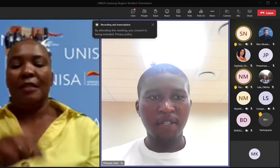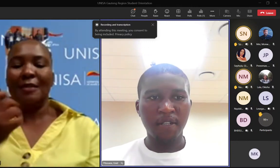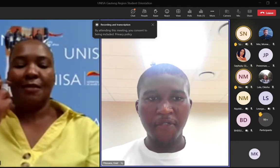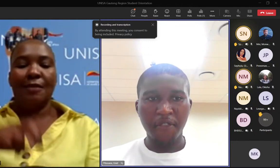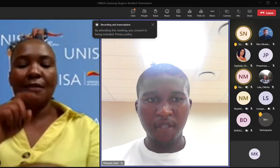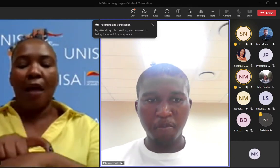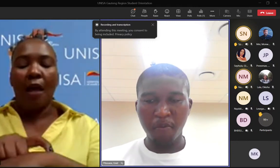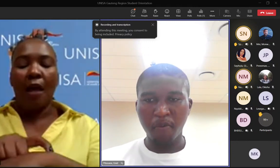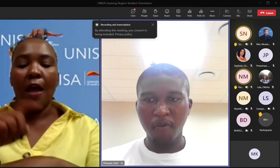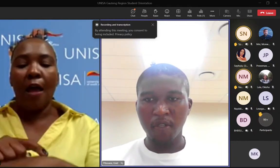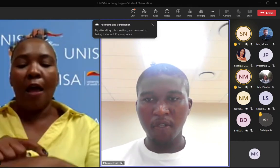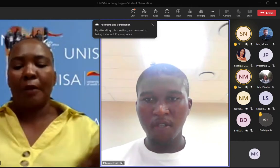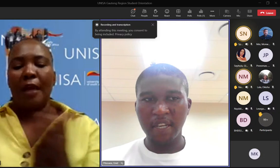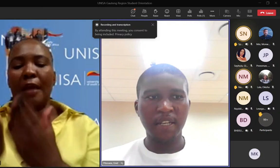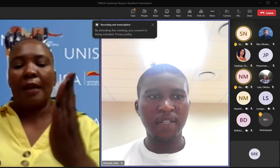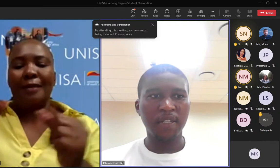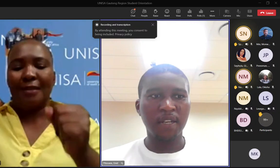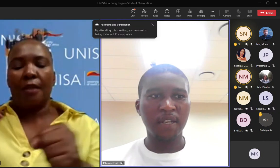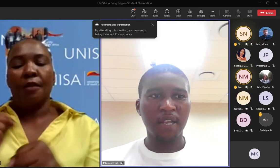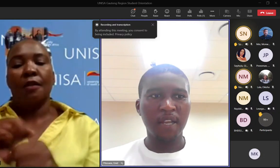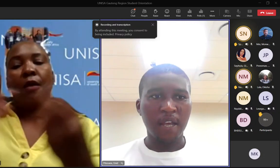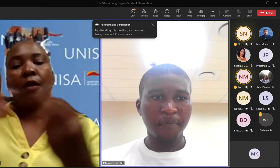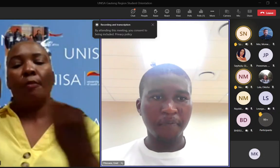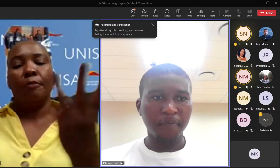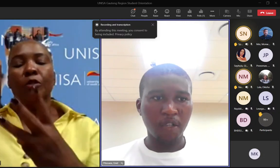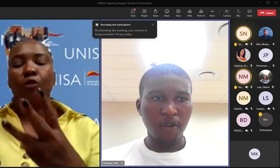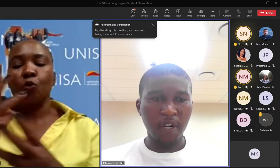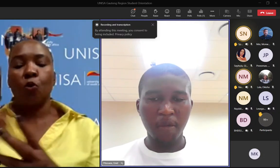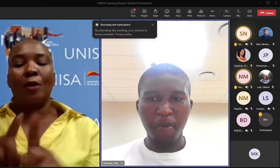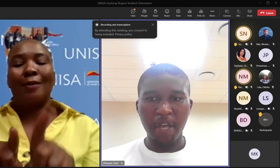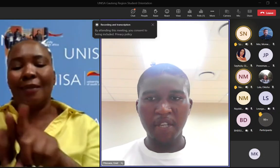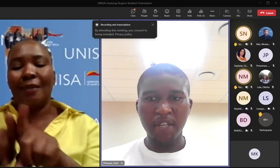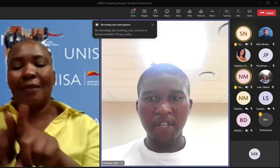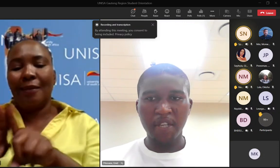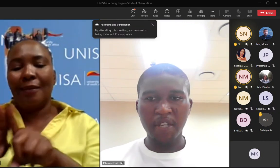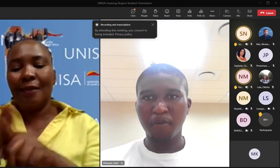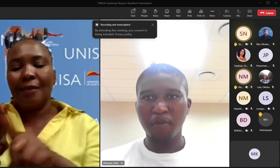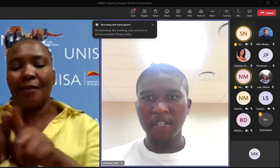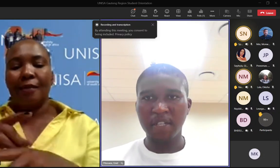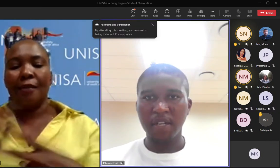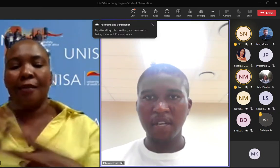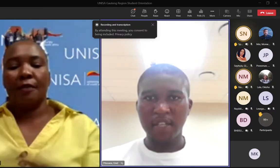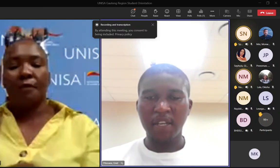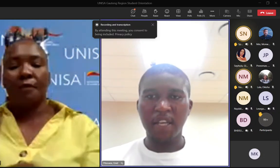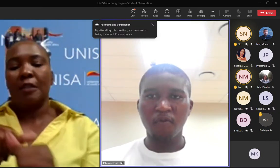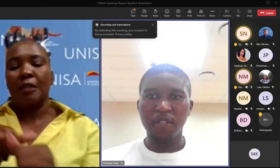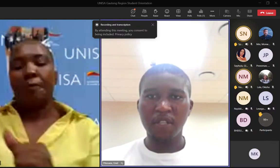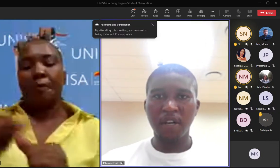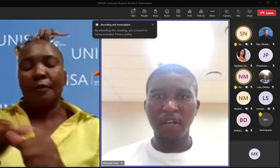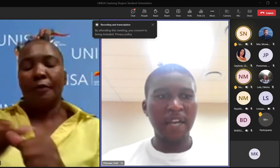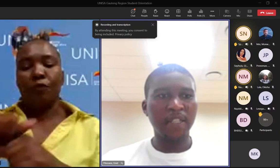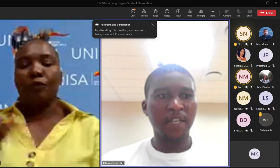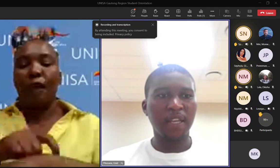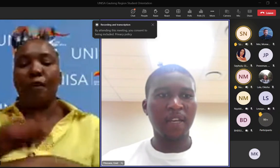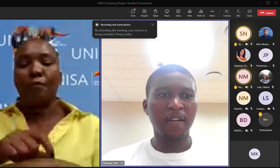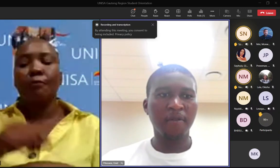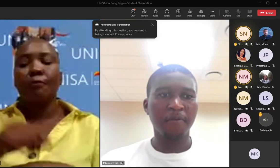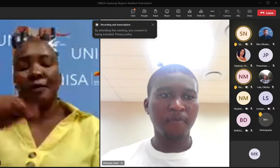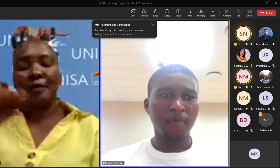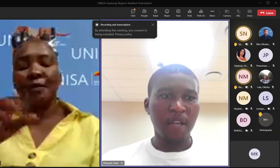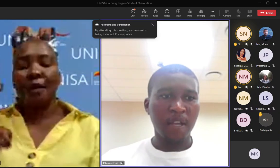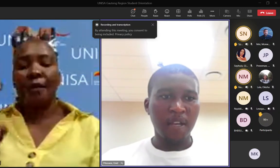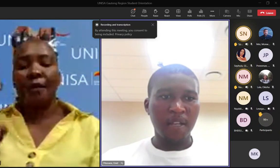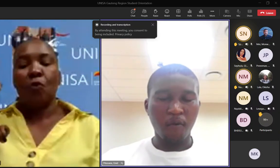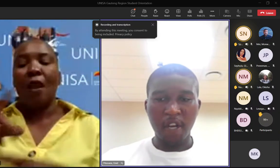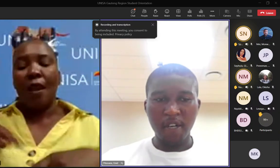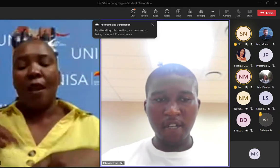our strength is the people who is not tested during the best of times but yet again we still rise